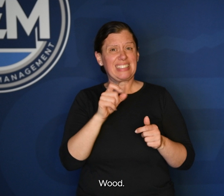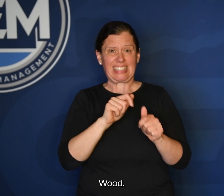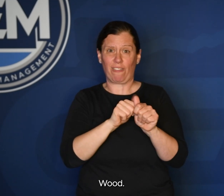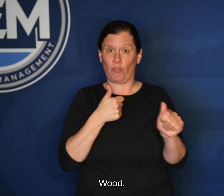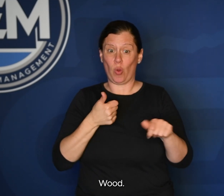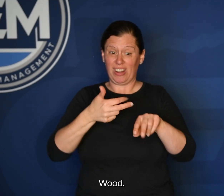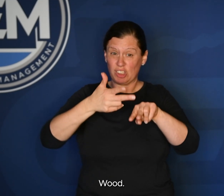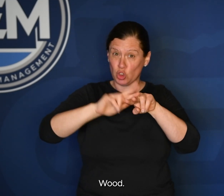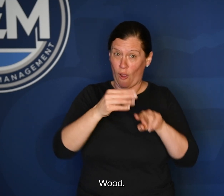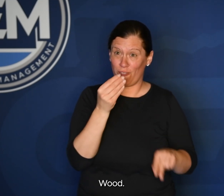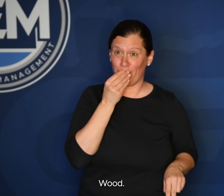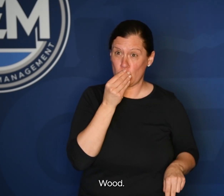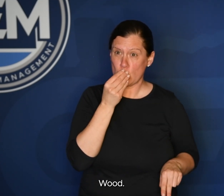Wood.